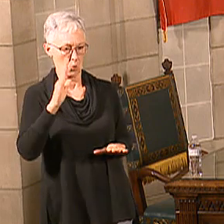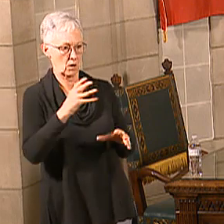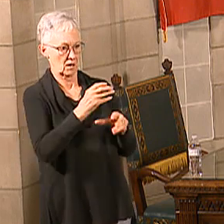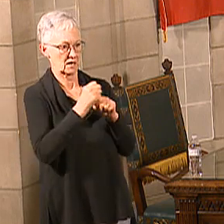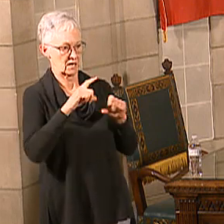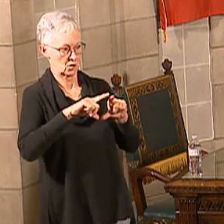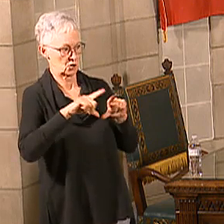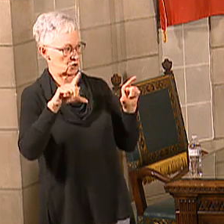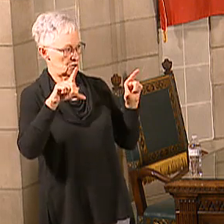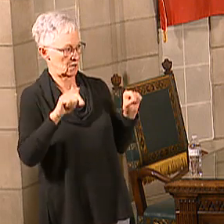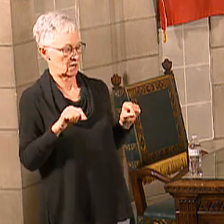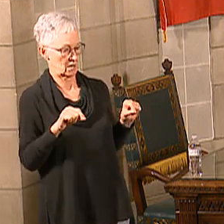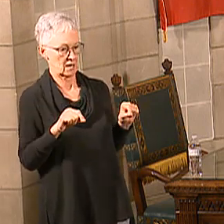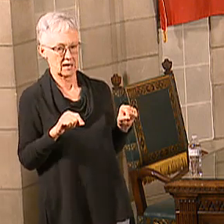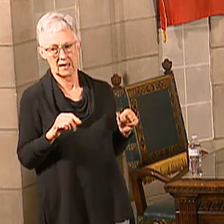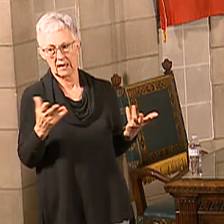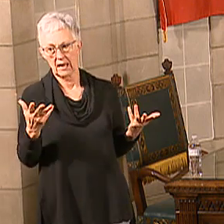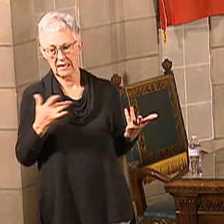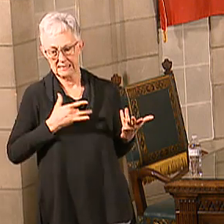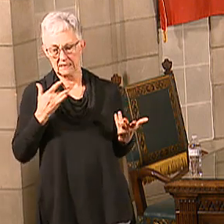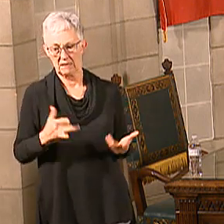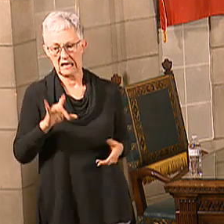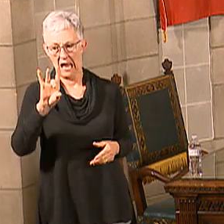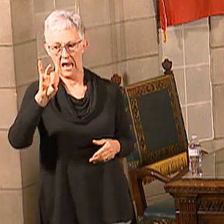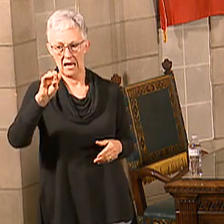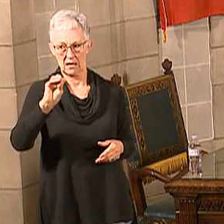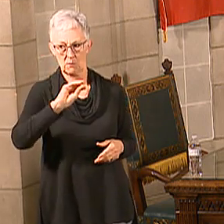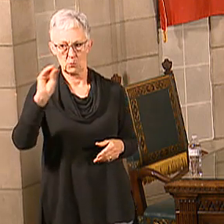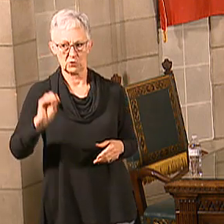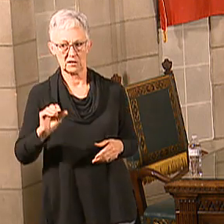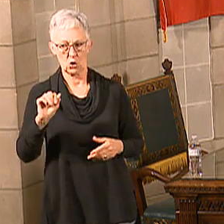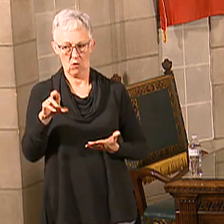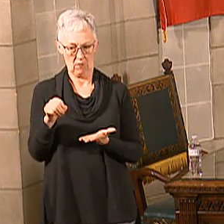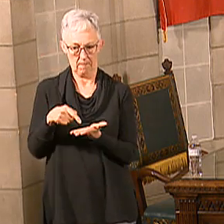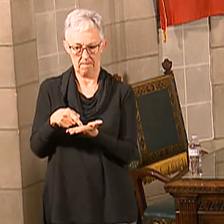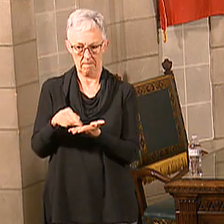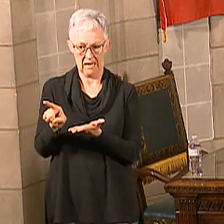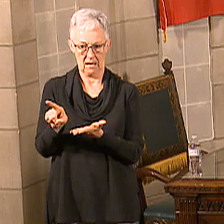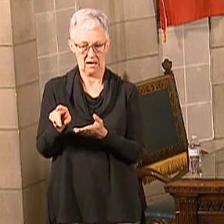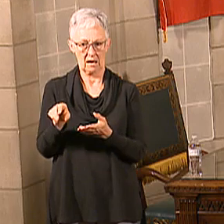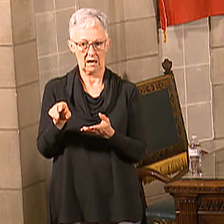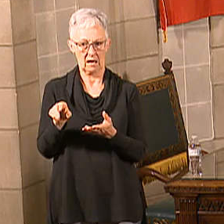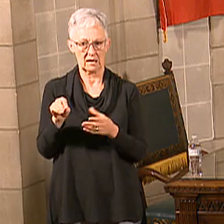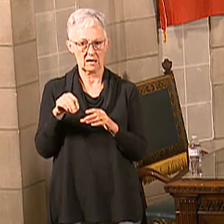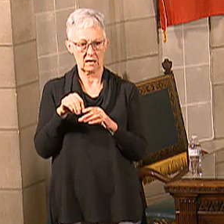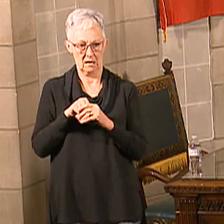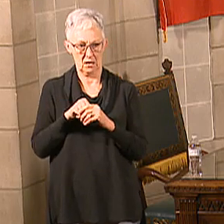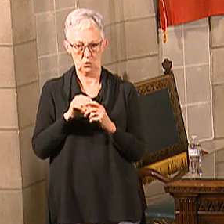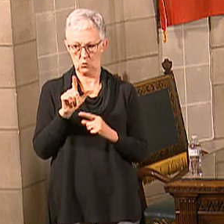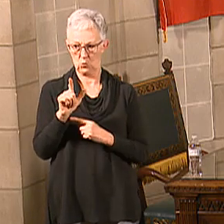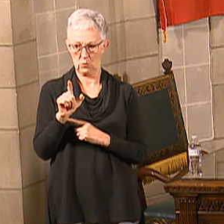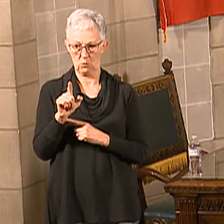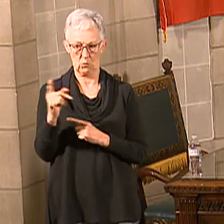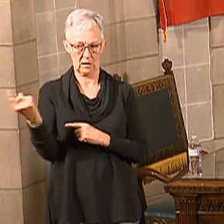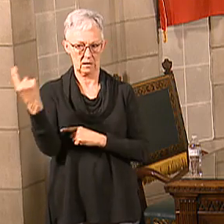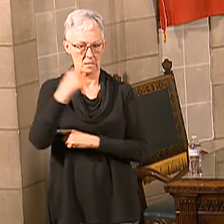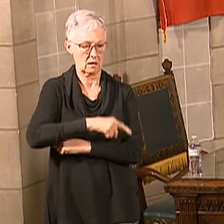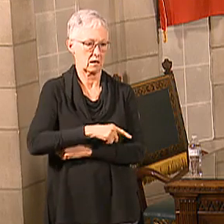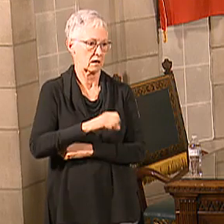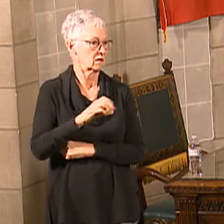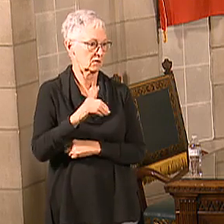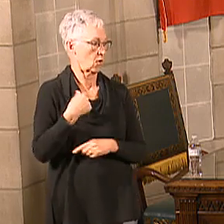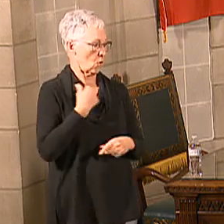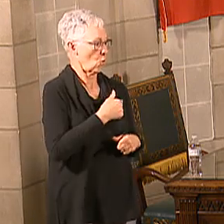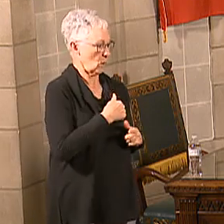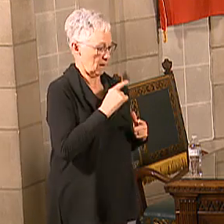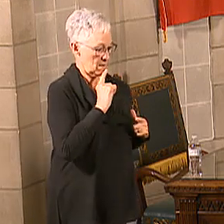paid within the first 21 days. So even if we do really good work, we're looking at 3 to 4 weeks before it all